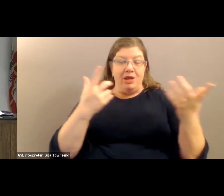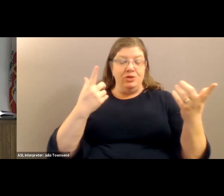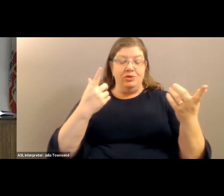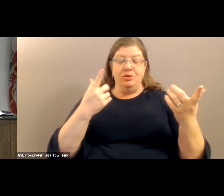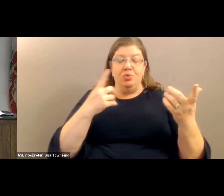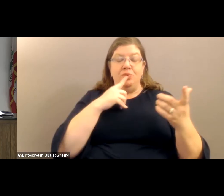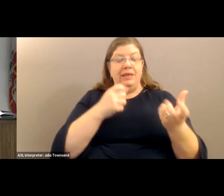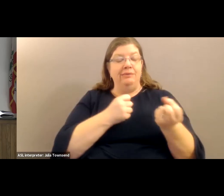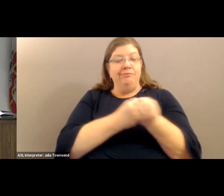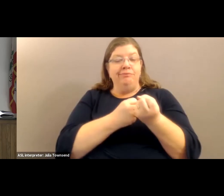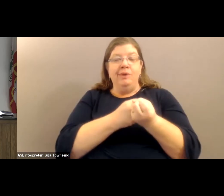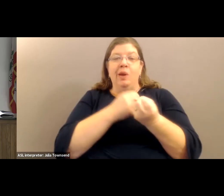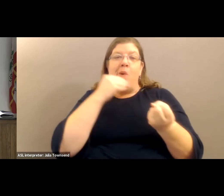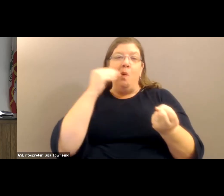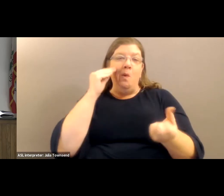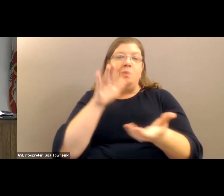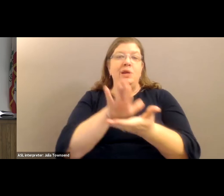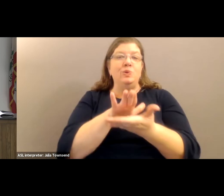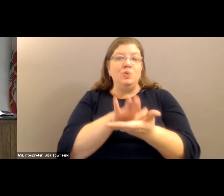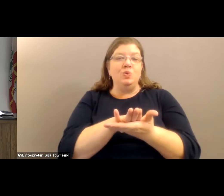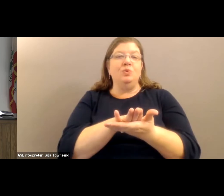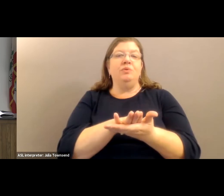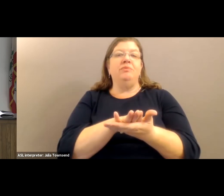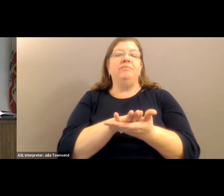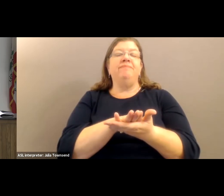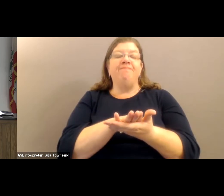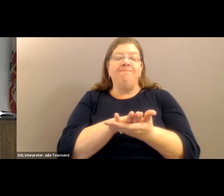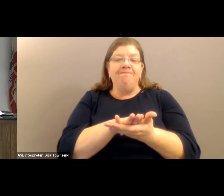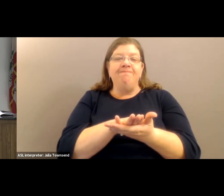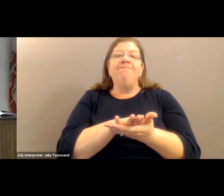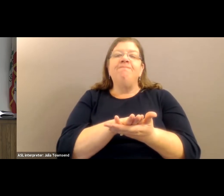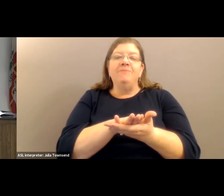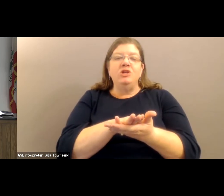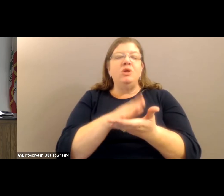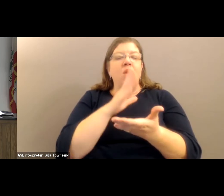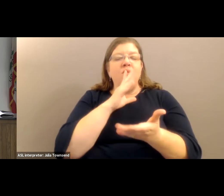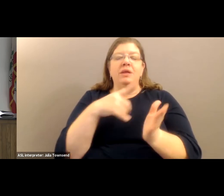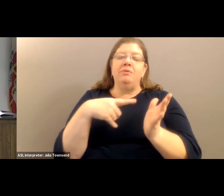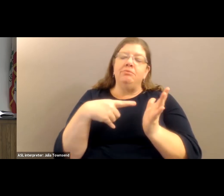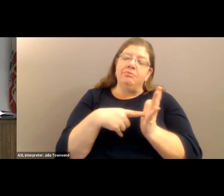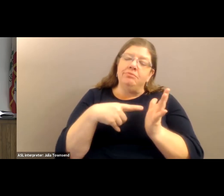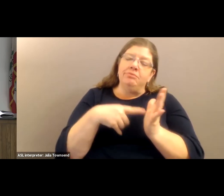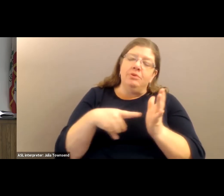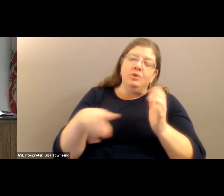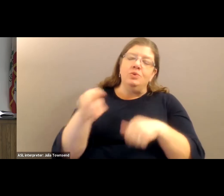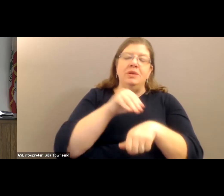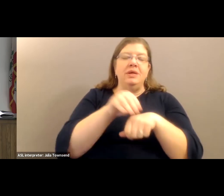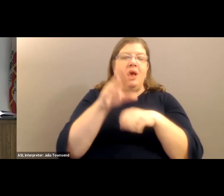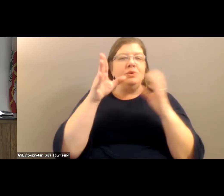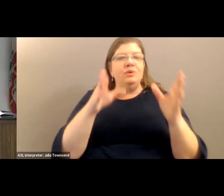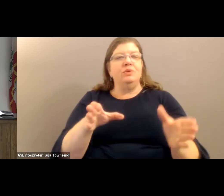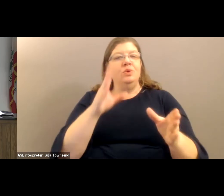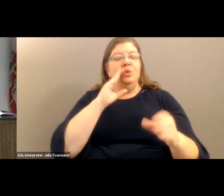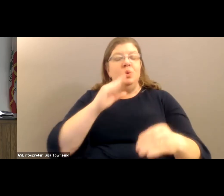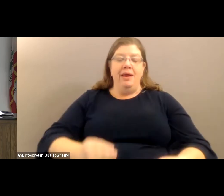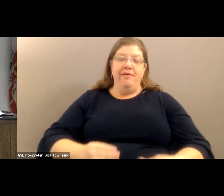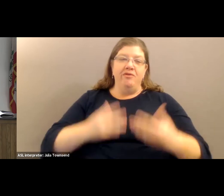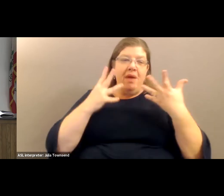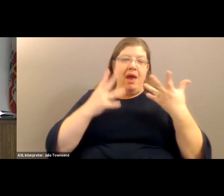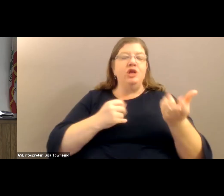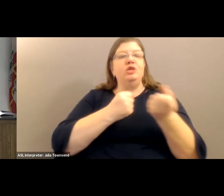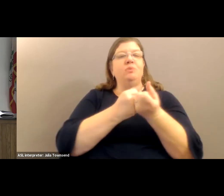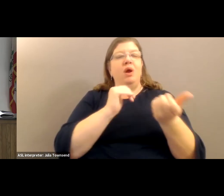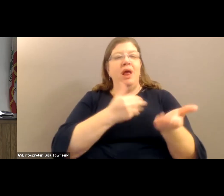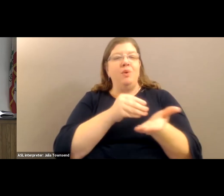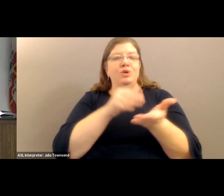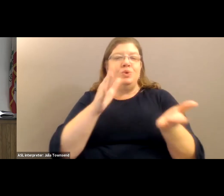at home and at school and so forth. So I am totally indebted to the counselors that inspire and support our